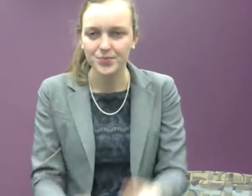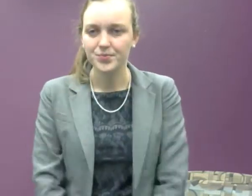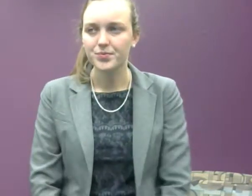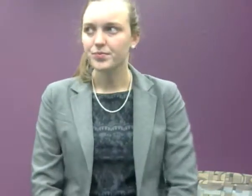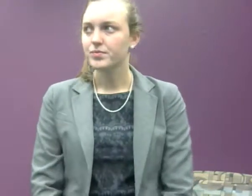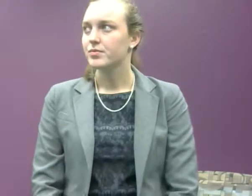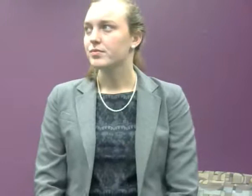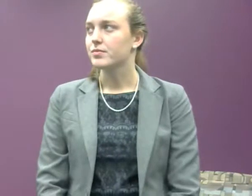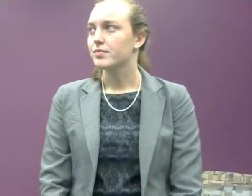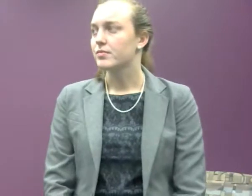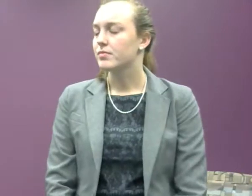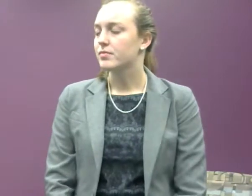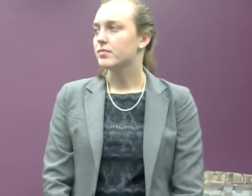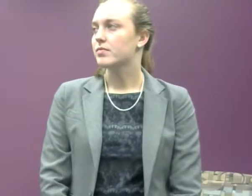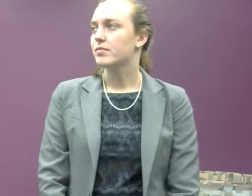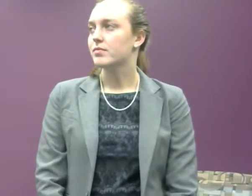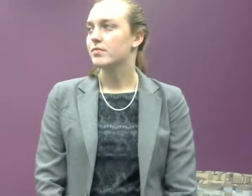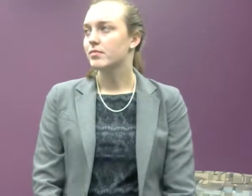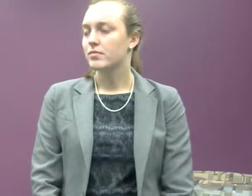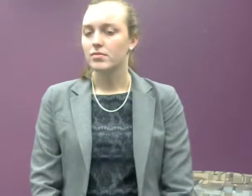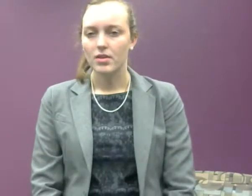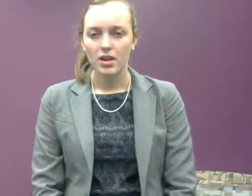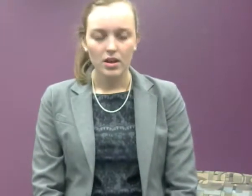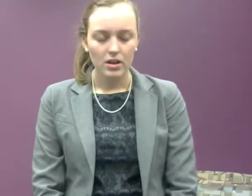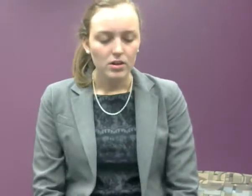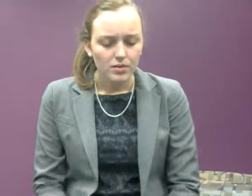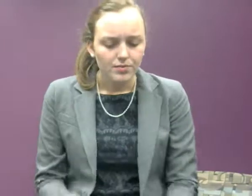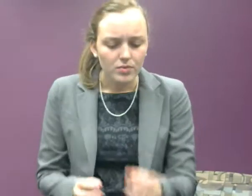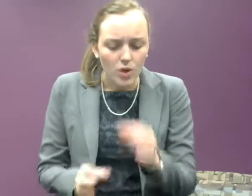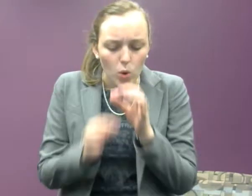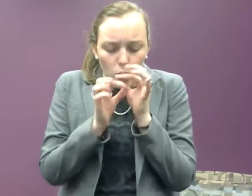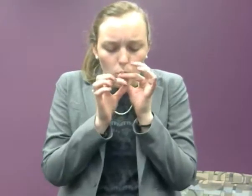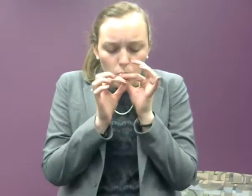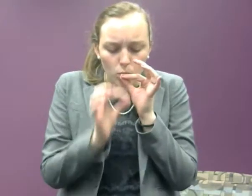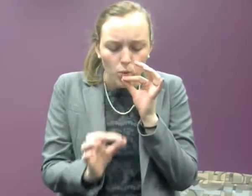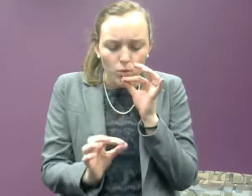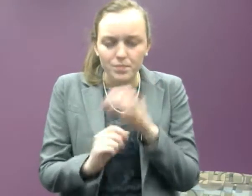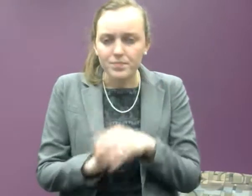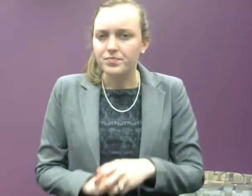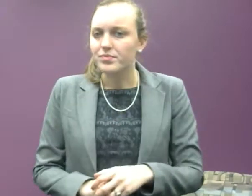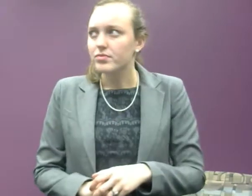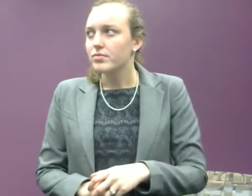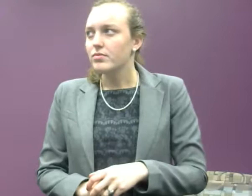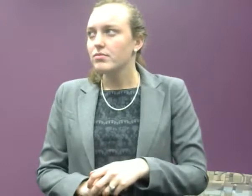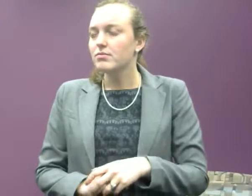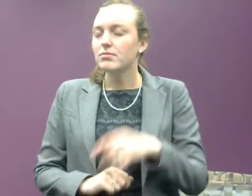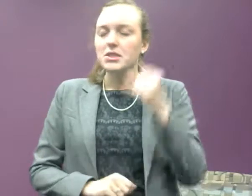Well, here is a tiny glass straw, open at both ends. I want you to imagine this is like tiny